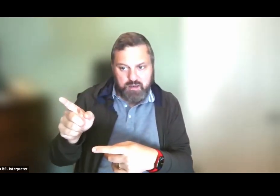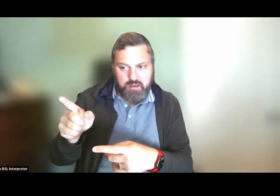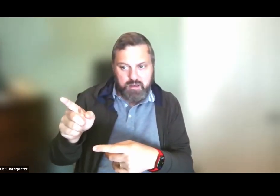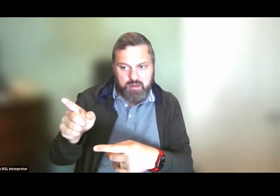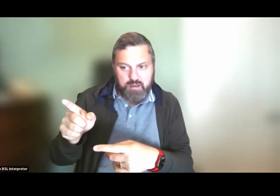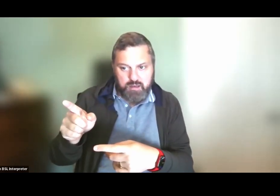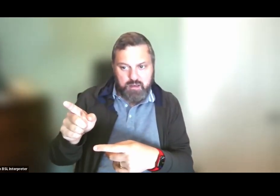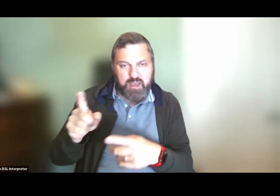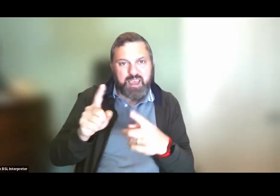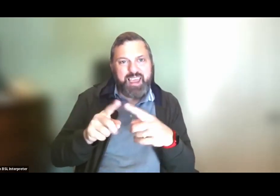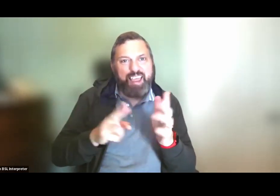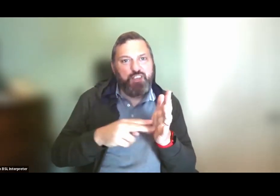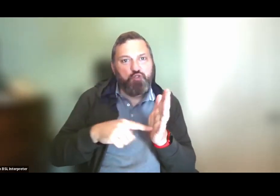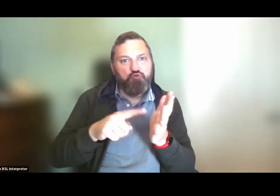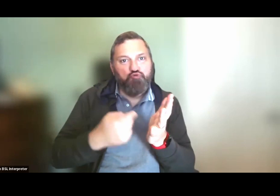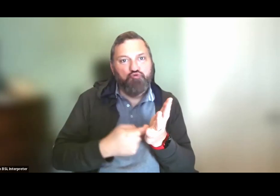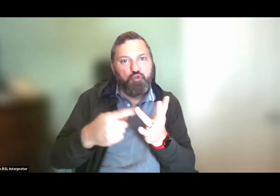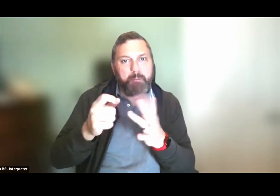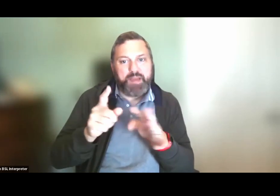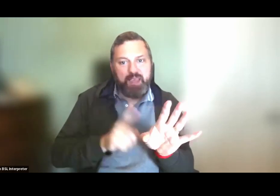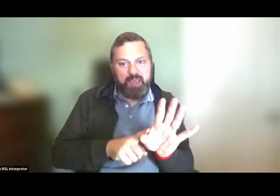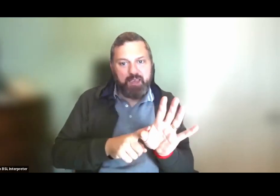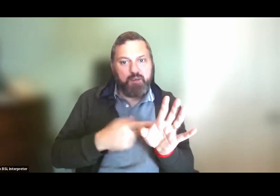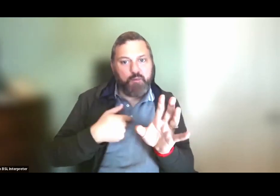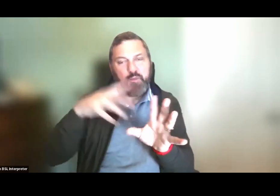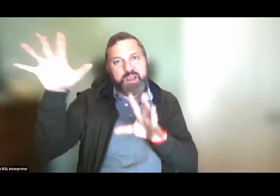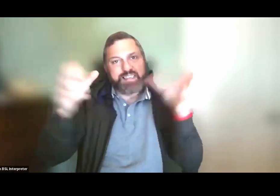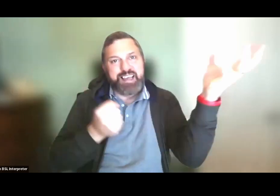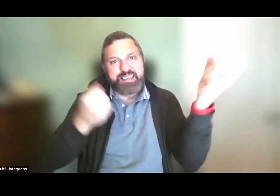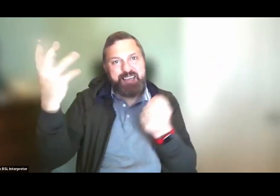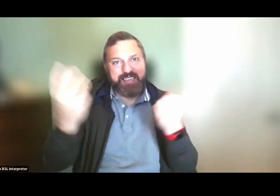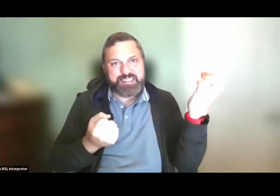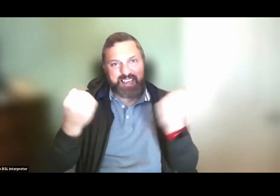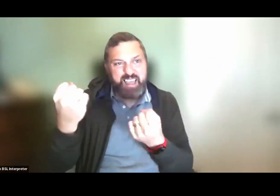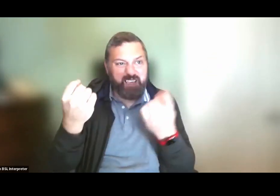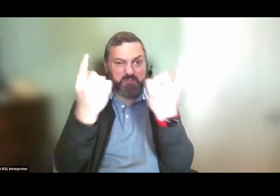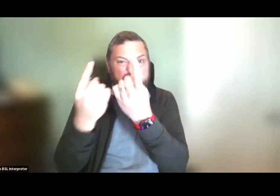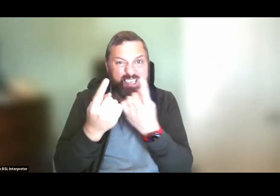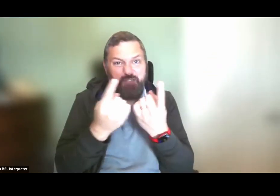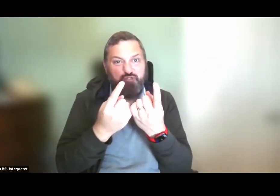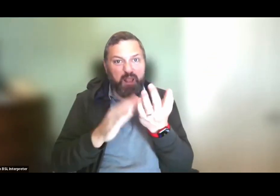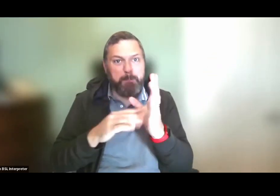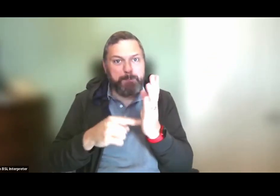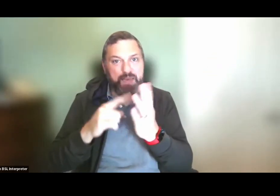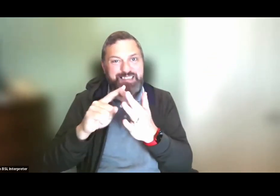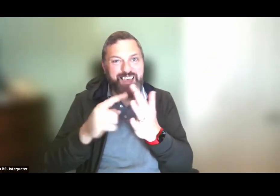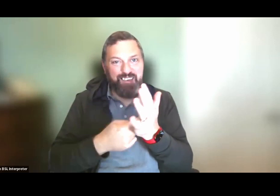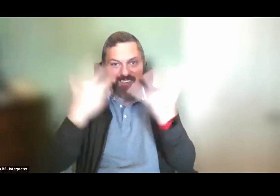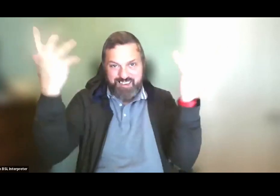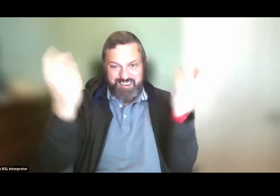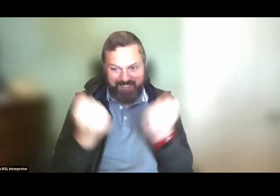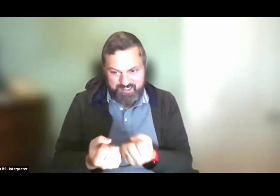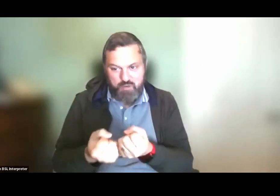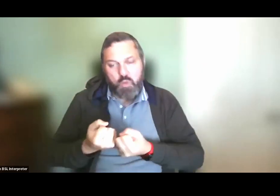to entropy. We draw in material and matter into the economy. We put out waste and